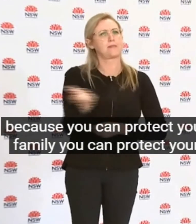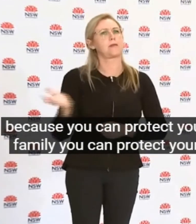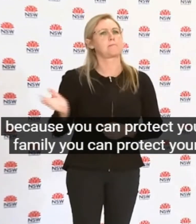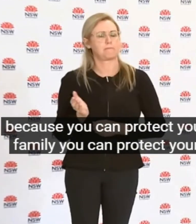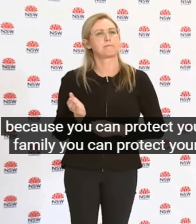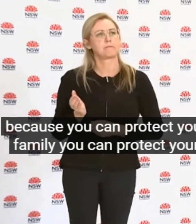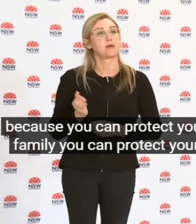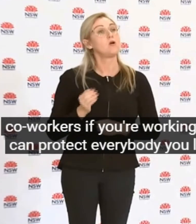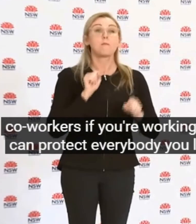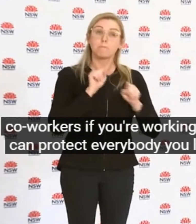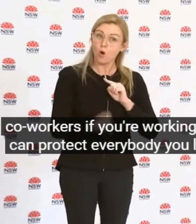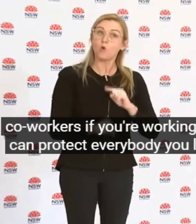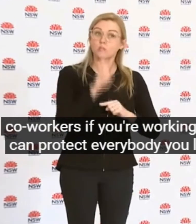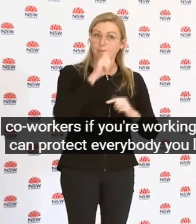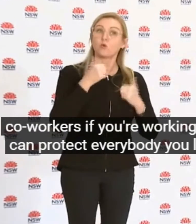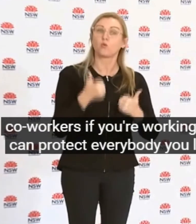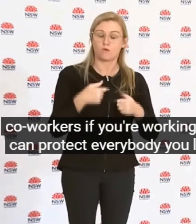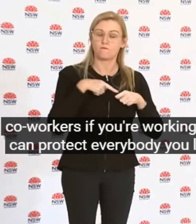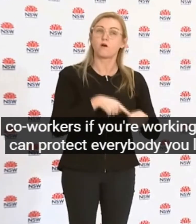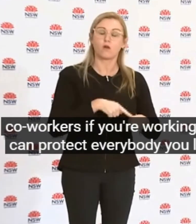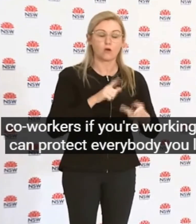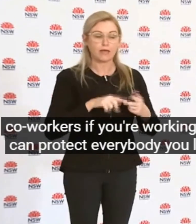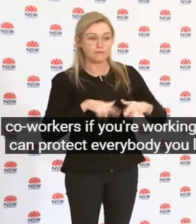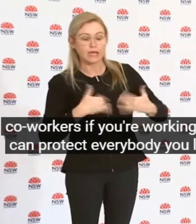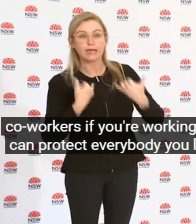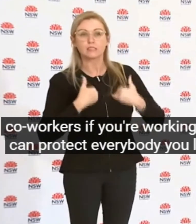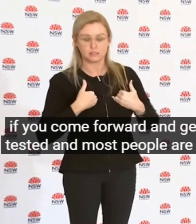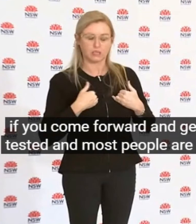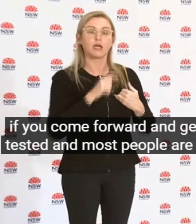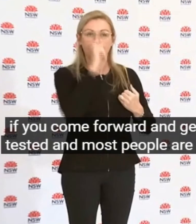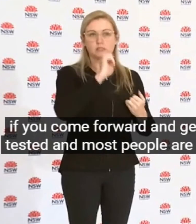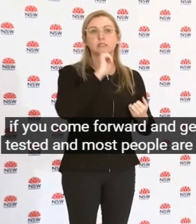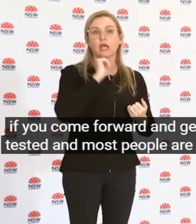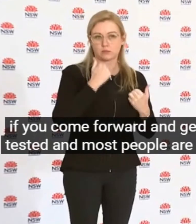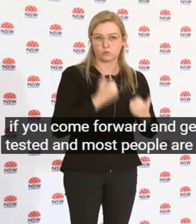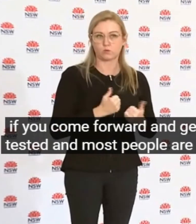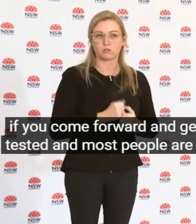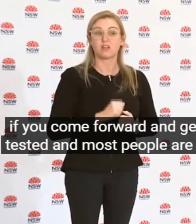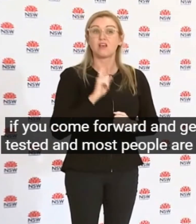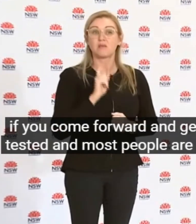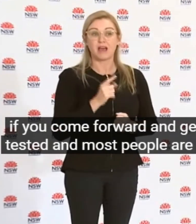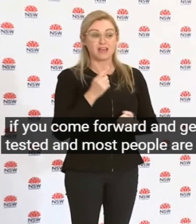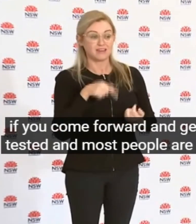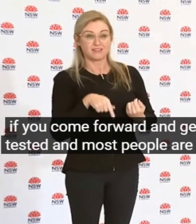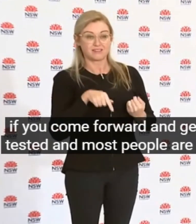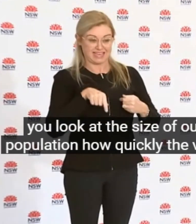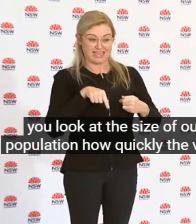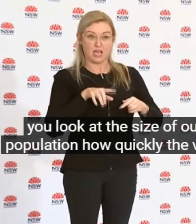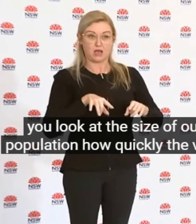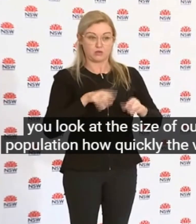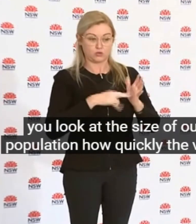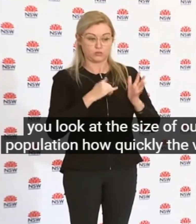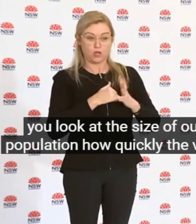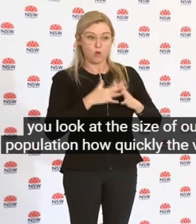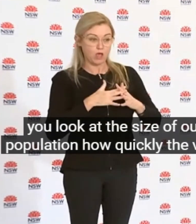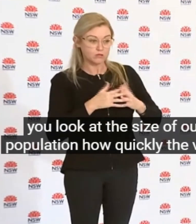are. If you look at the size of our population, how quickly the virus spreads and the numbers we have, on the whole, people are doing